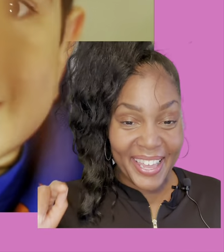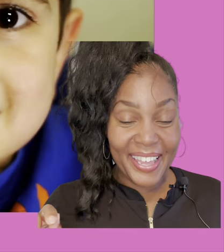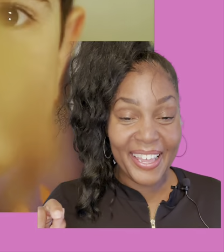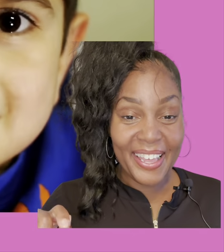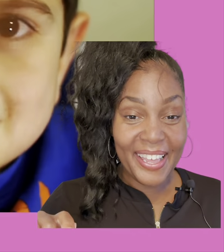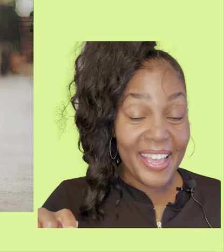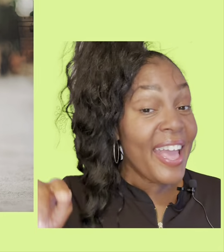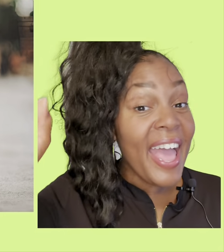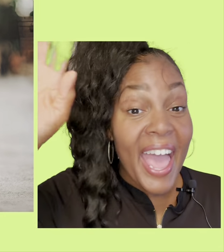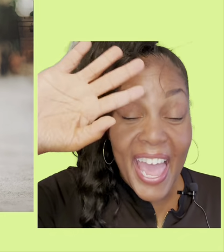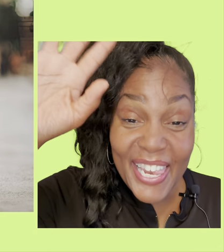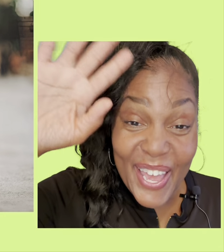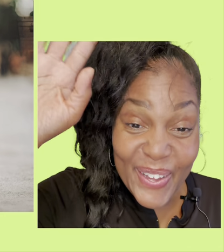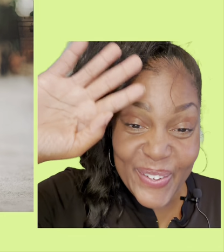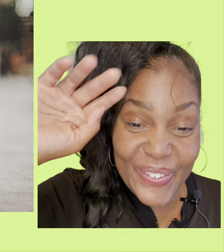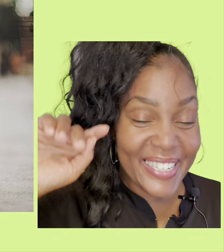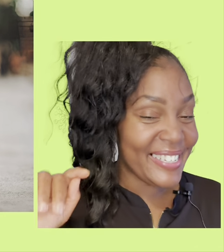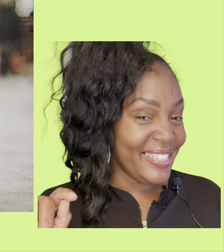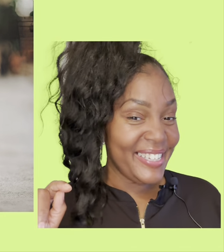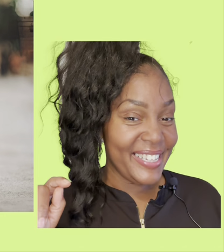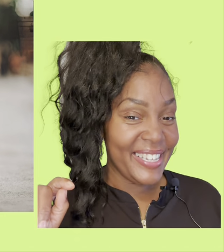Hi. Hello.